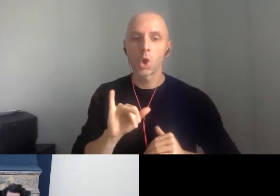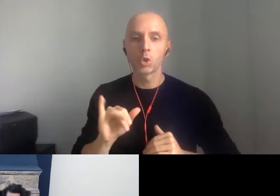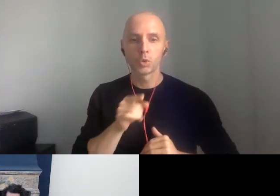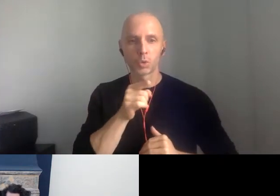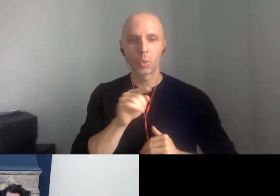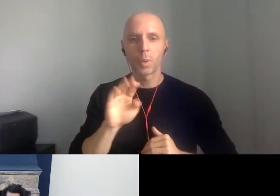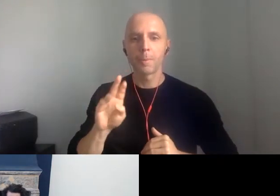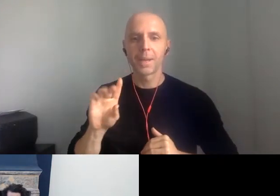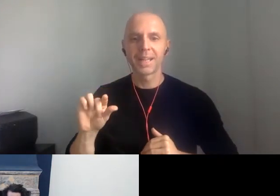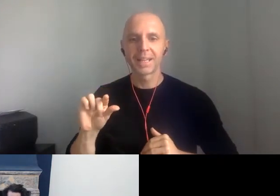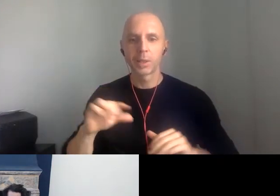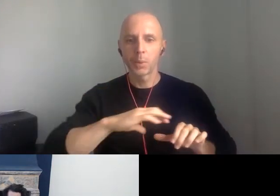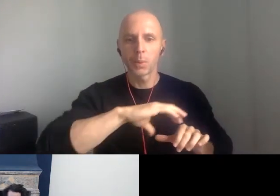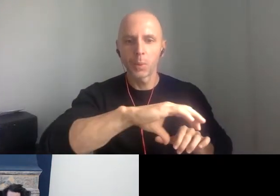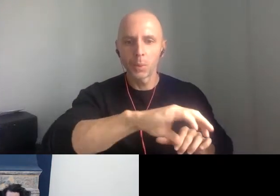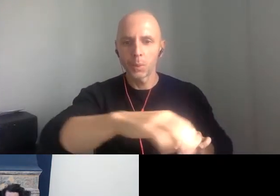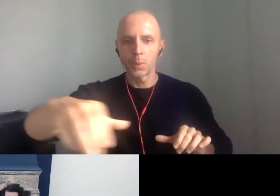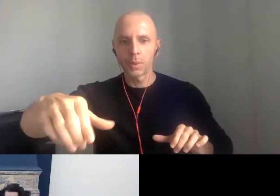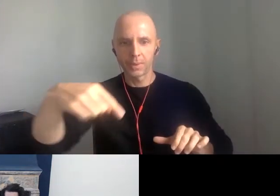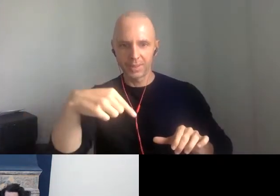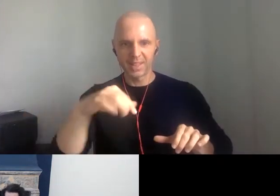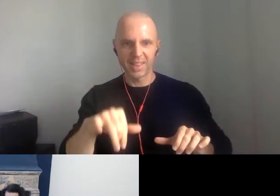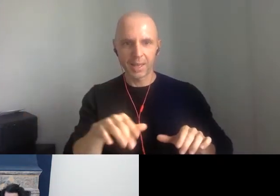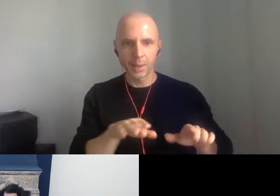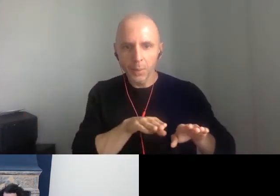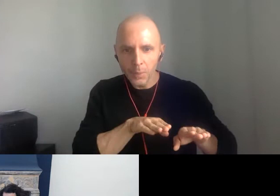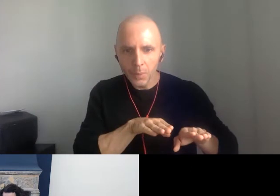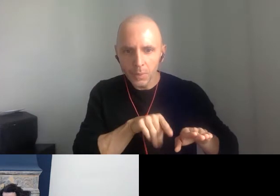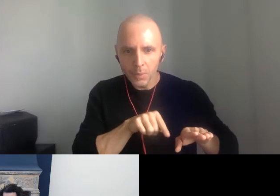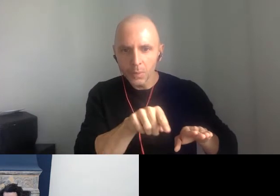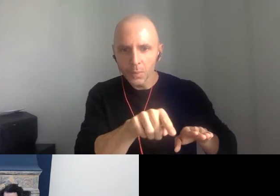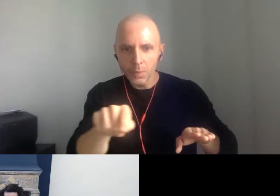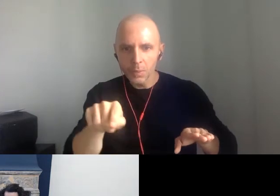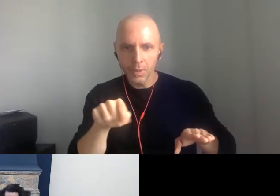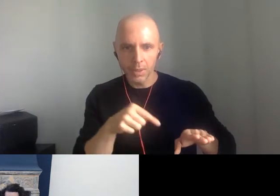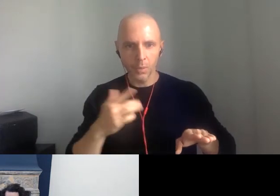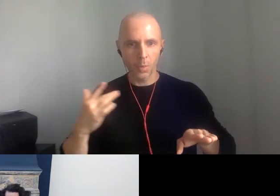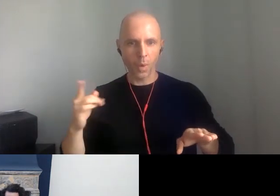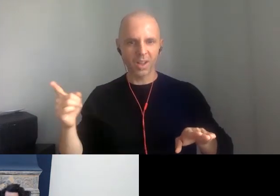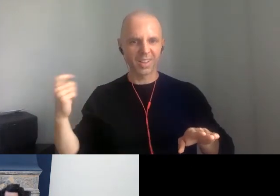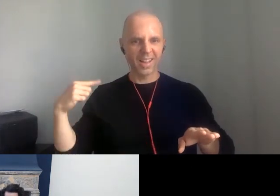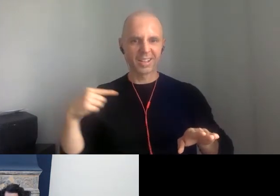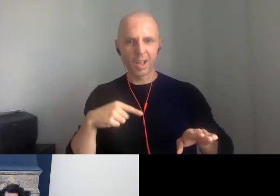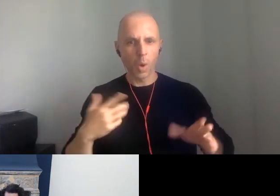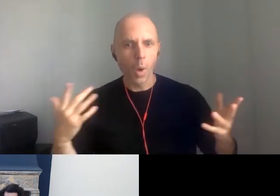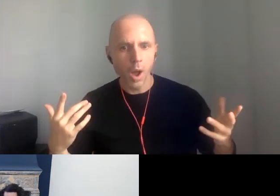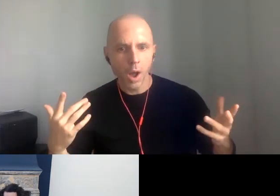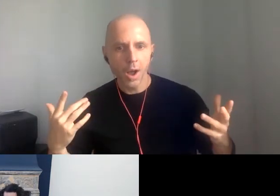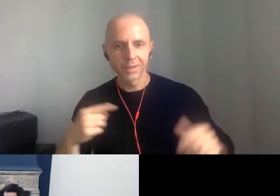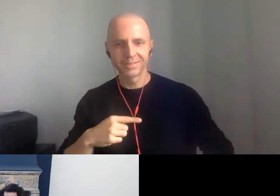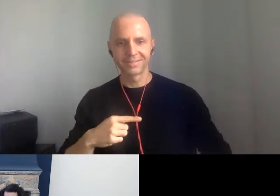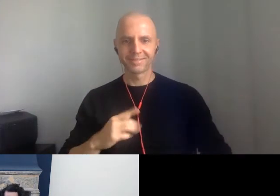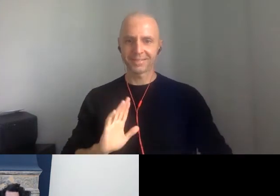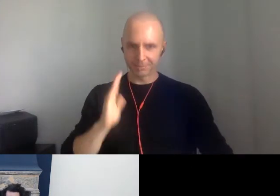Why remove bedding, I hear you cry. This is one of the obvious physical changes that you'd see at the castle. In